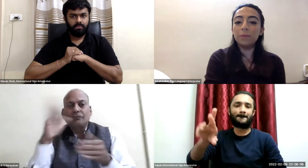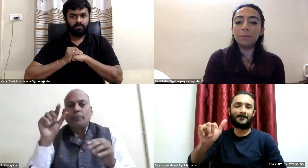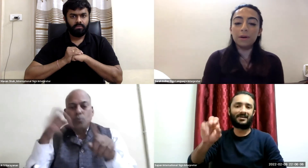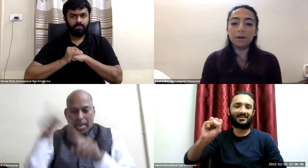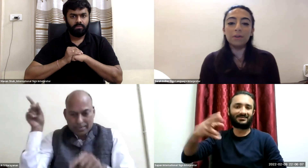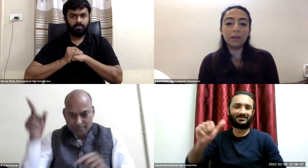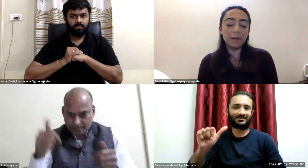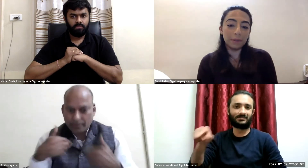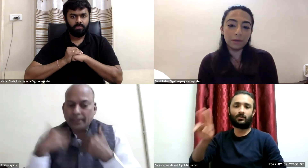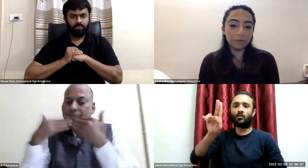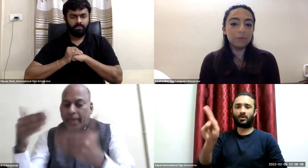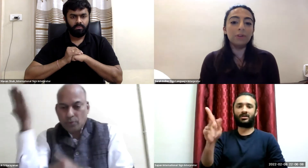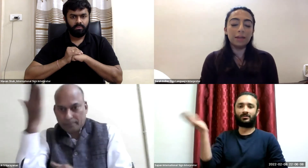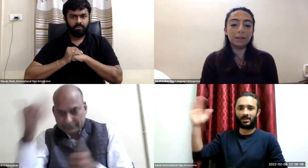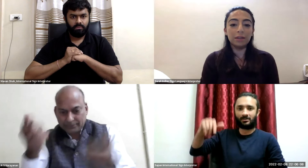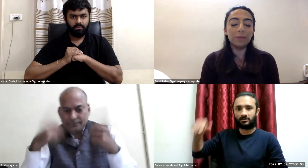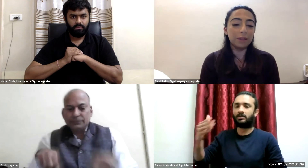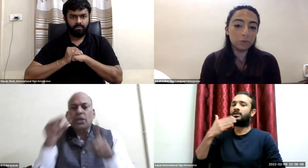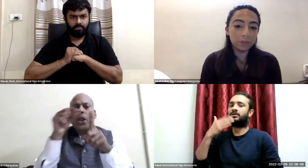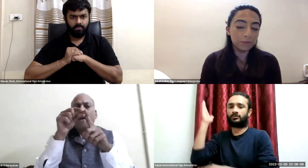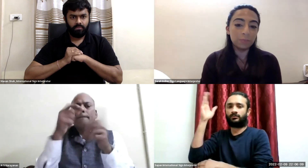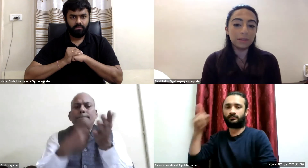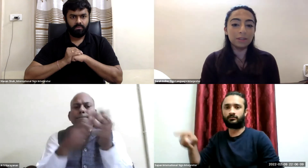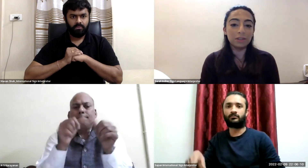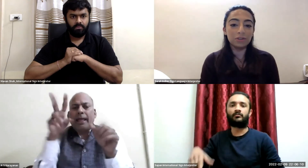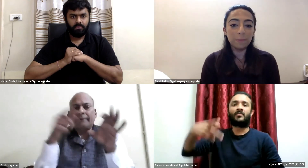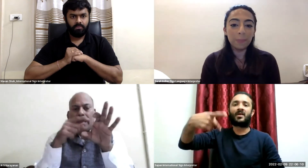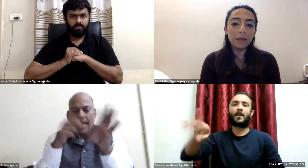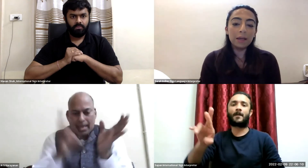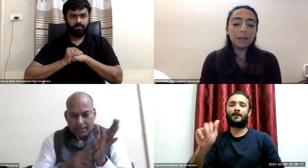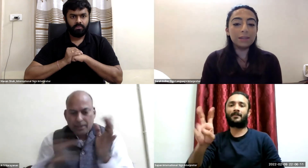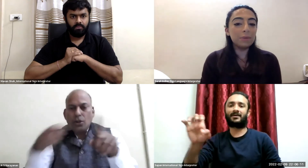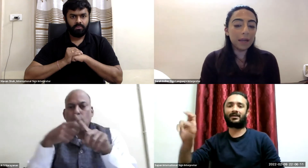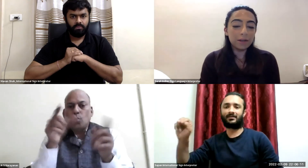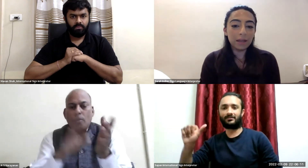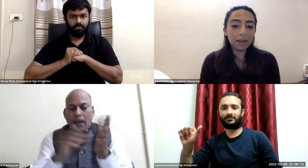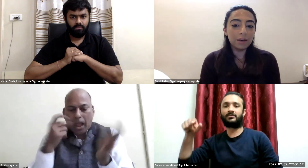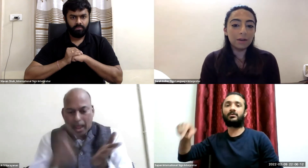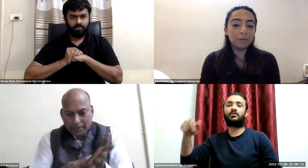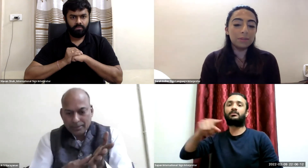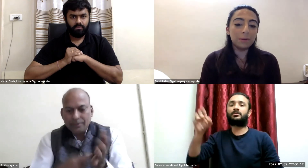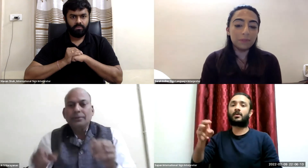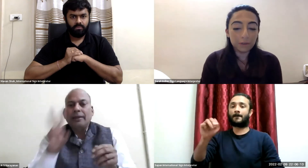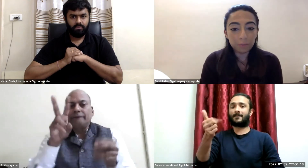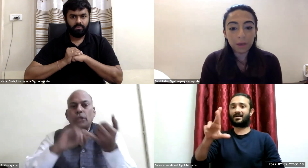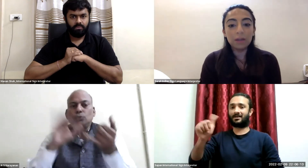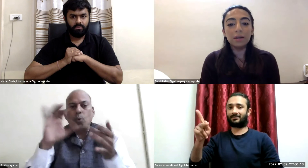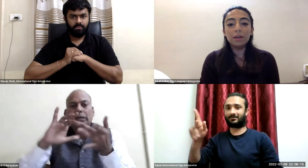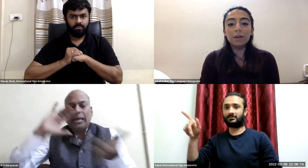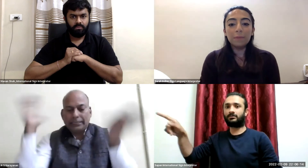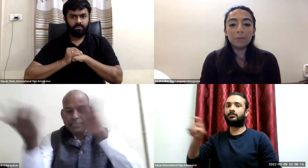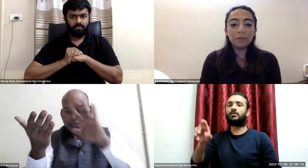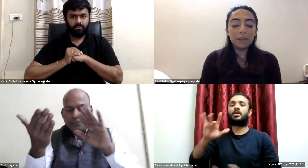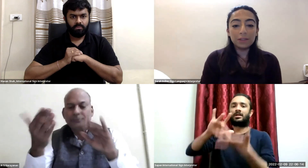she is from Great Britain, United Kingdom. Thank you so much for your presentation. Next, I would like to thank Mr. Praveen